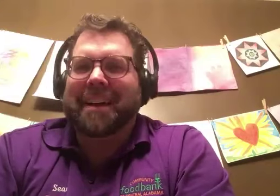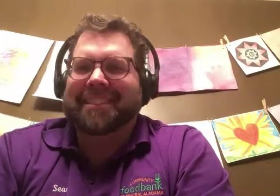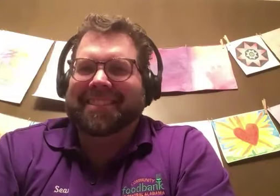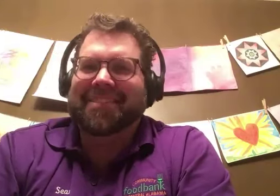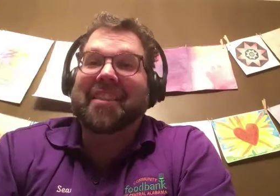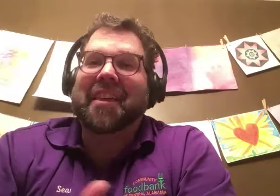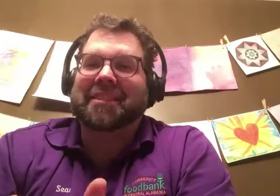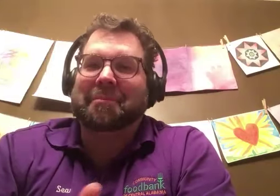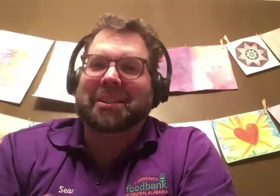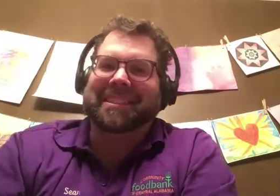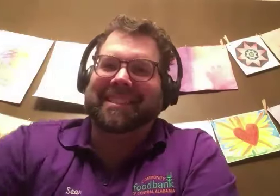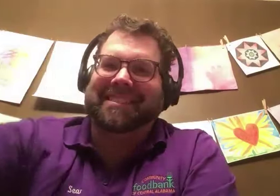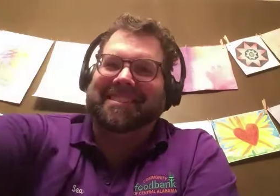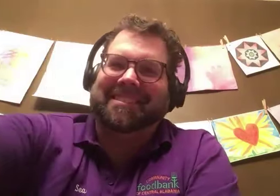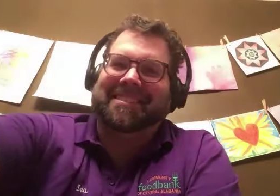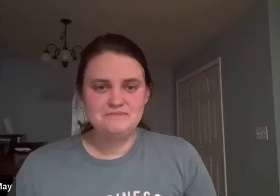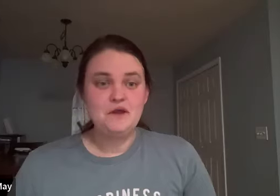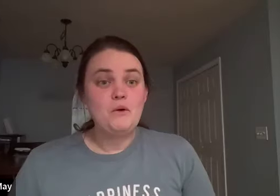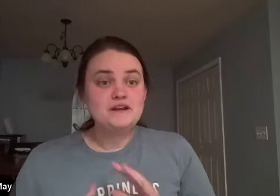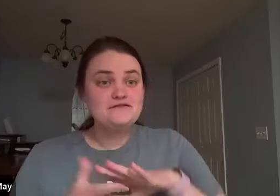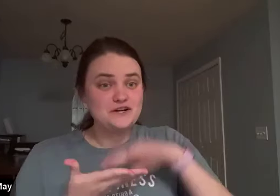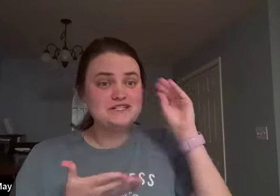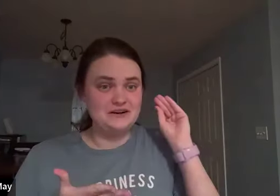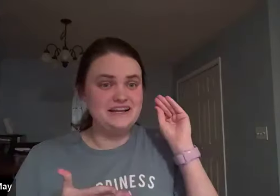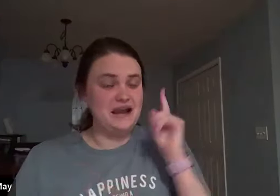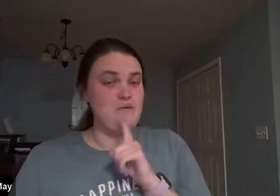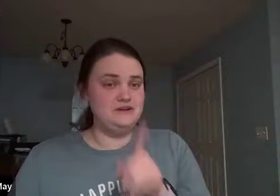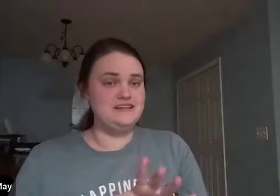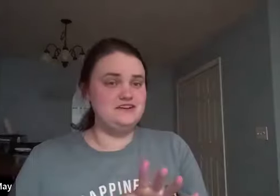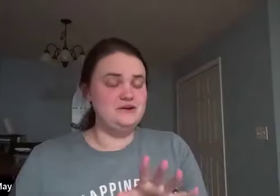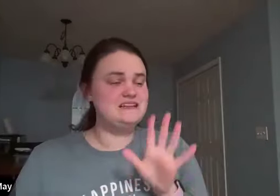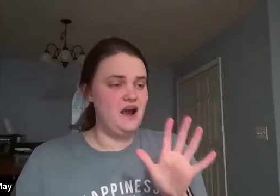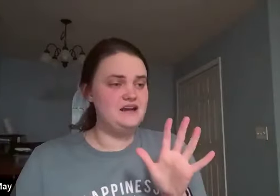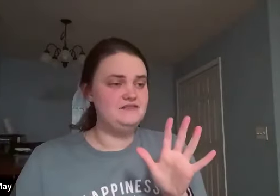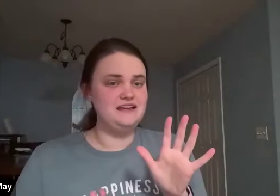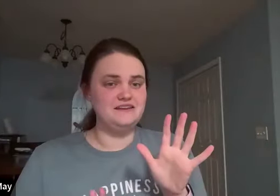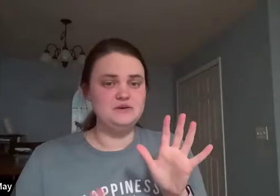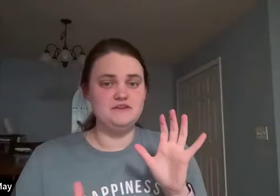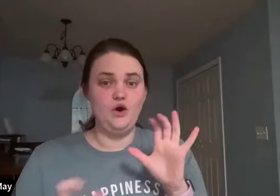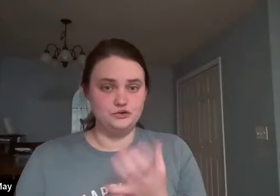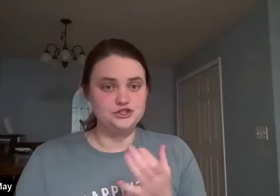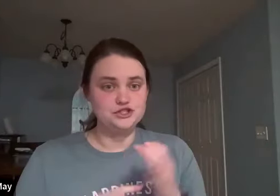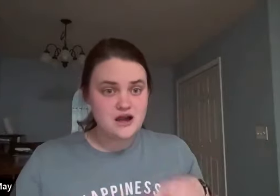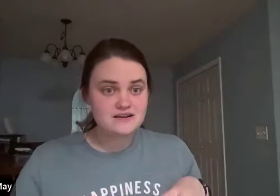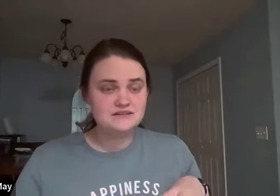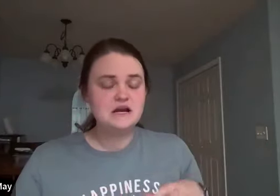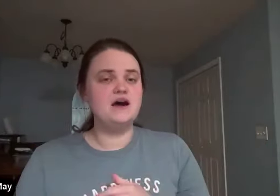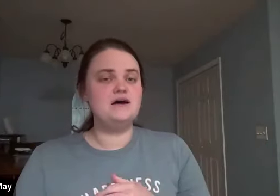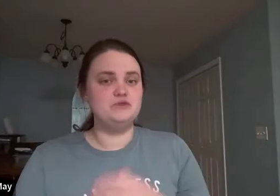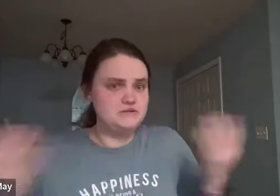not, rather than assumptions. Right. Well, when you're first learning it, I will tell you, it's kind of like a little bit of a culture shock. Which I mean